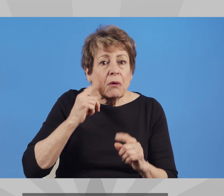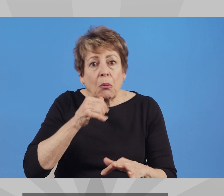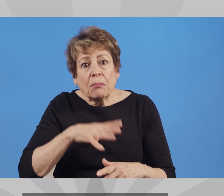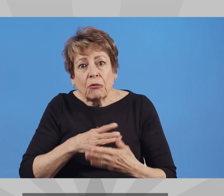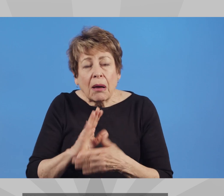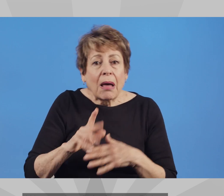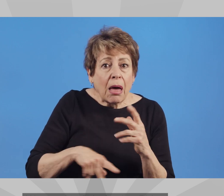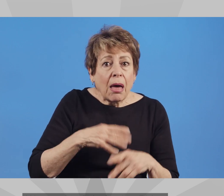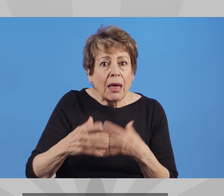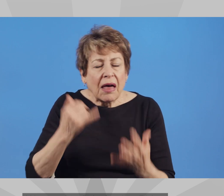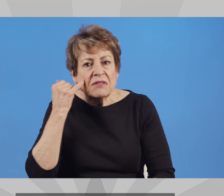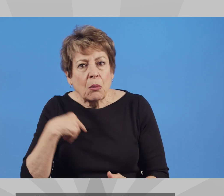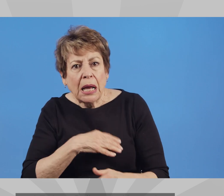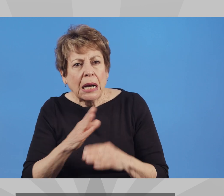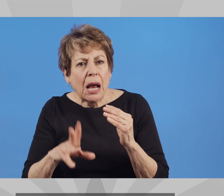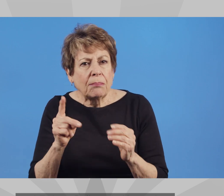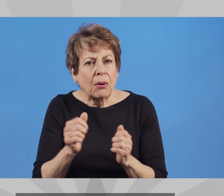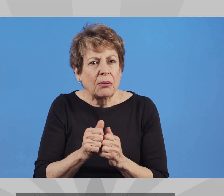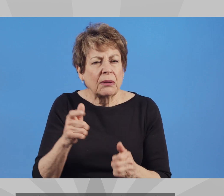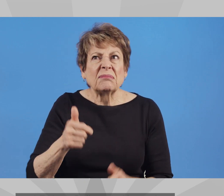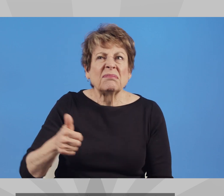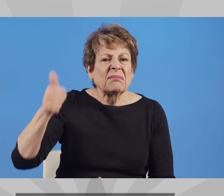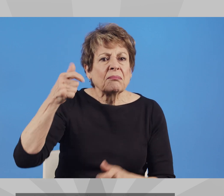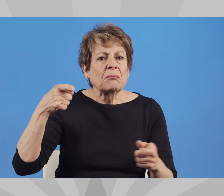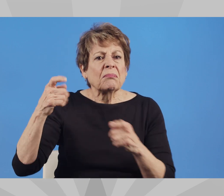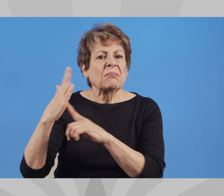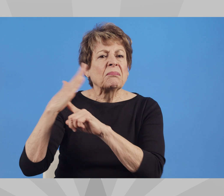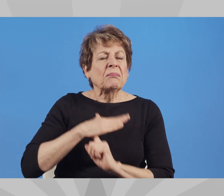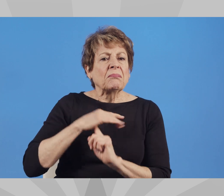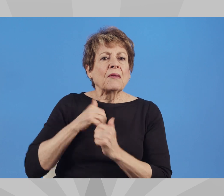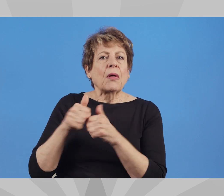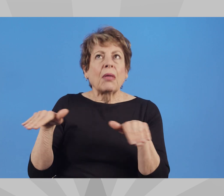We need to fight for Joe Biden and Ruben Gallego in November.